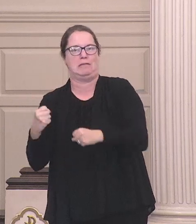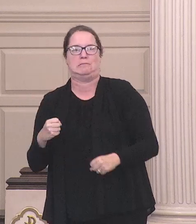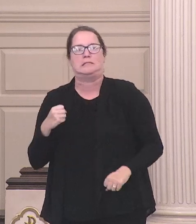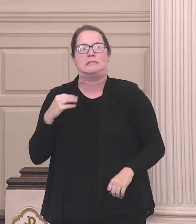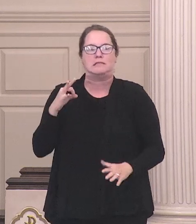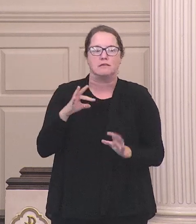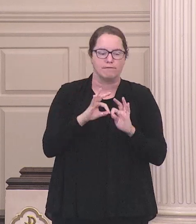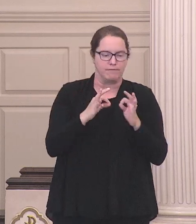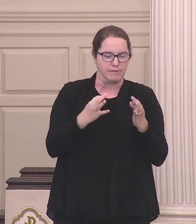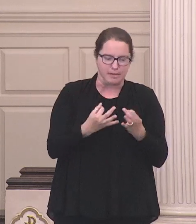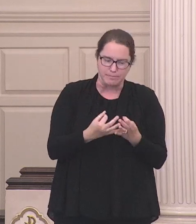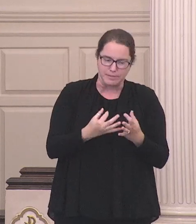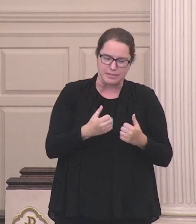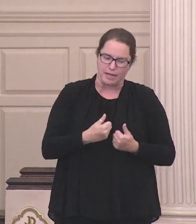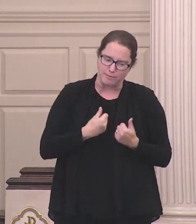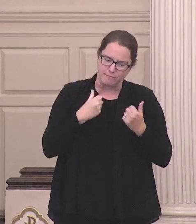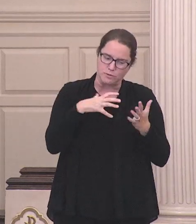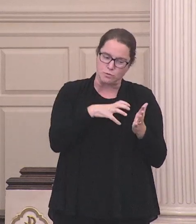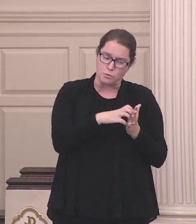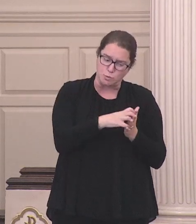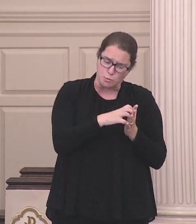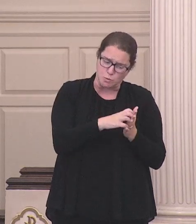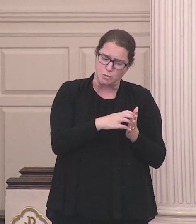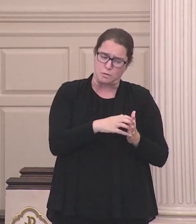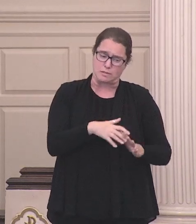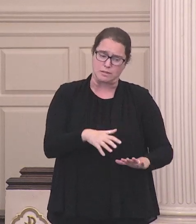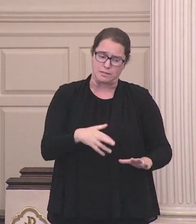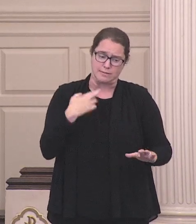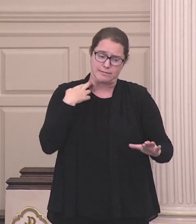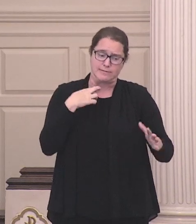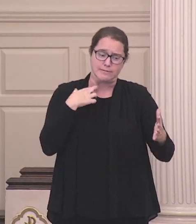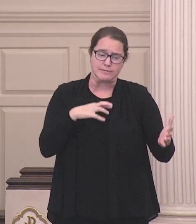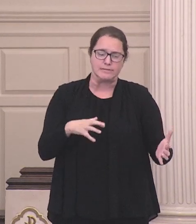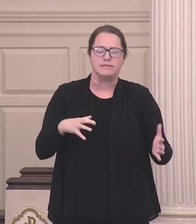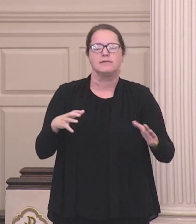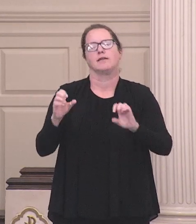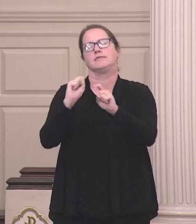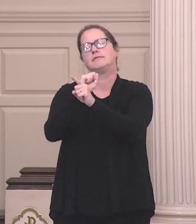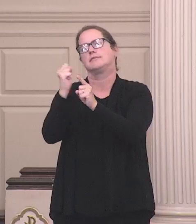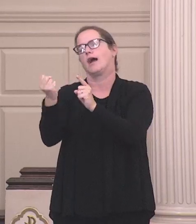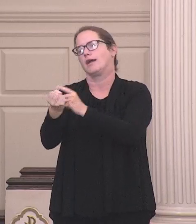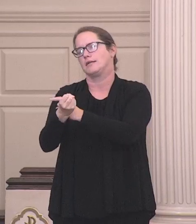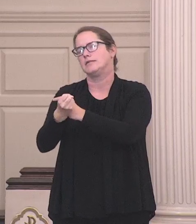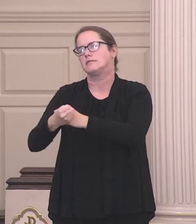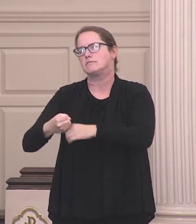family life is weak, even society is weak.